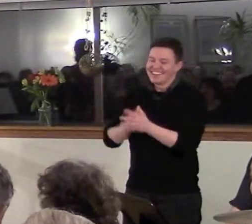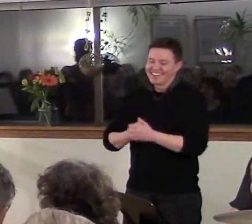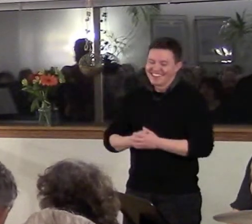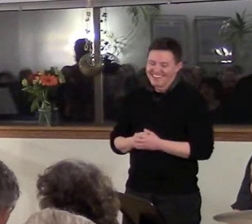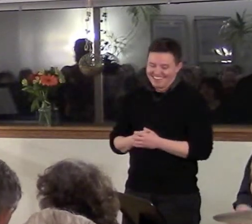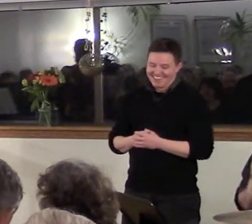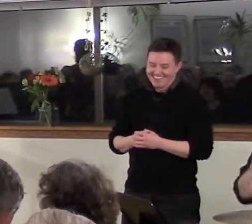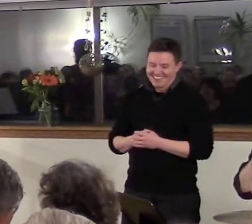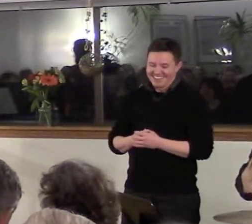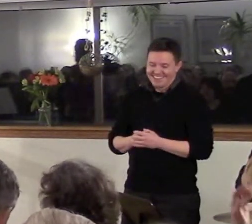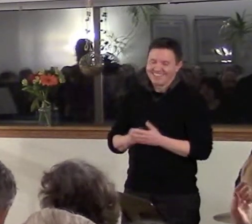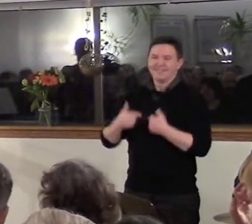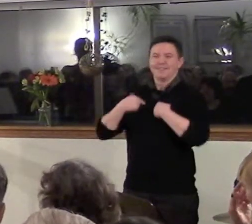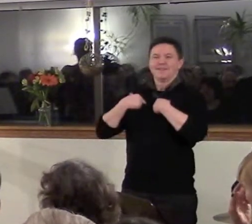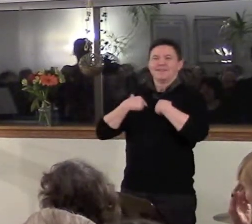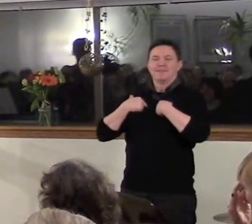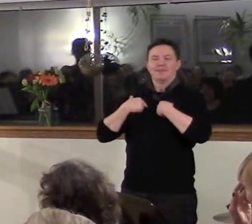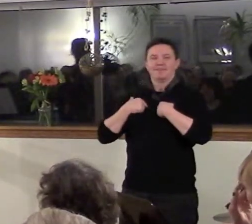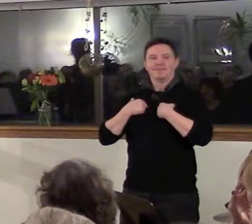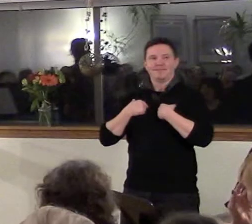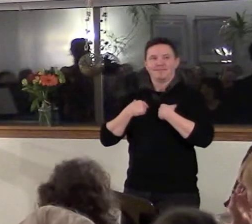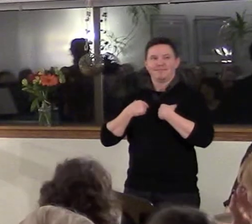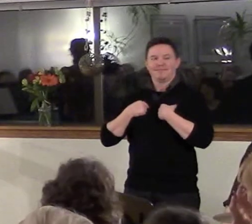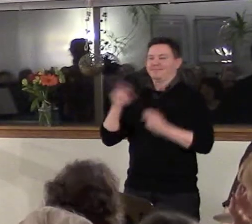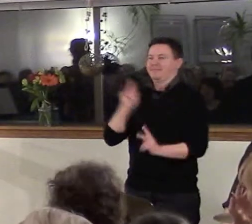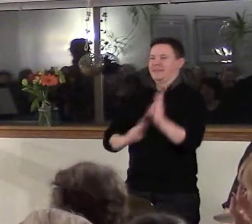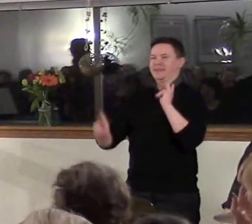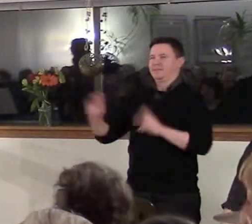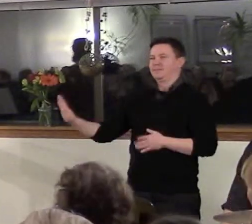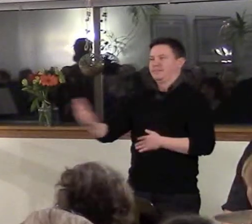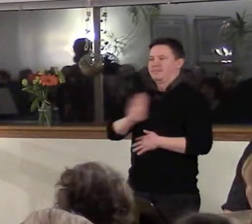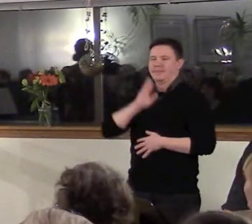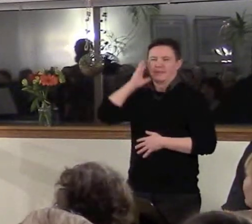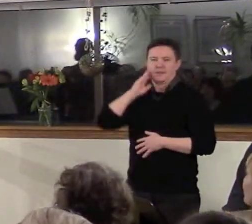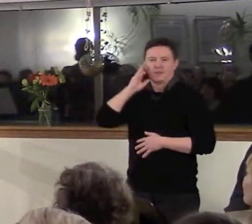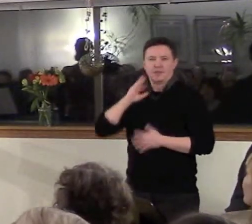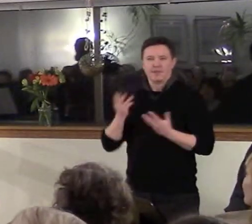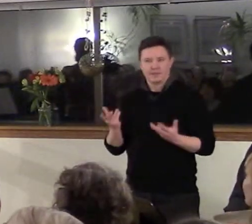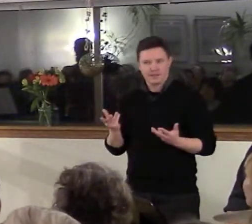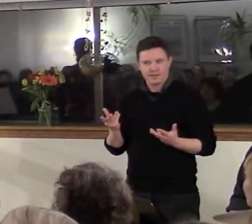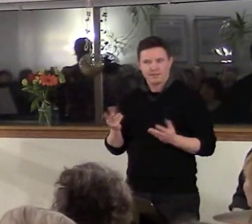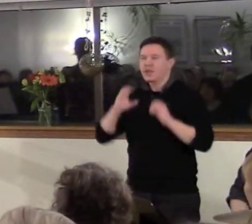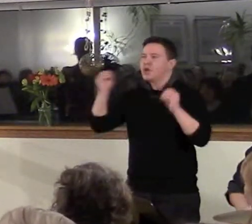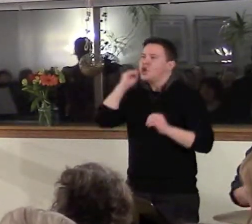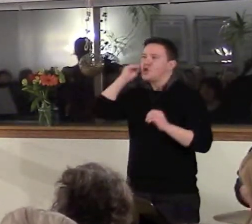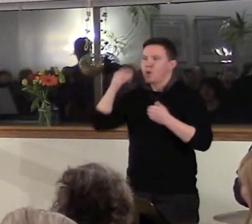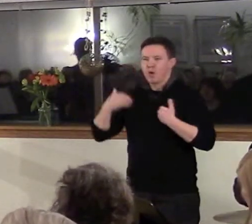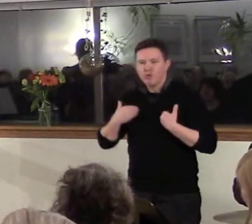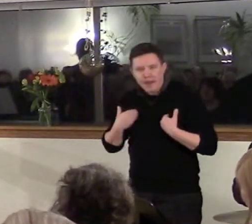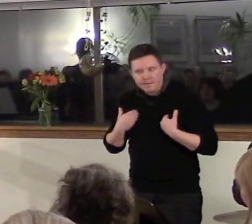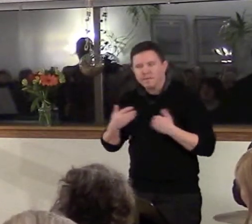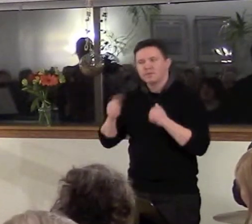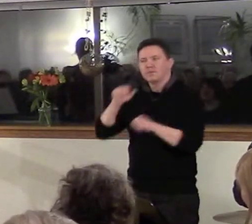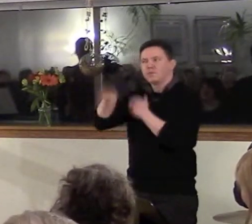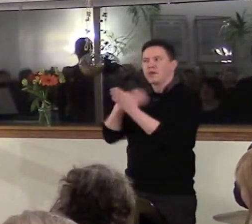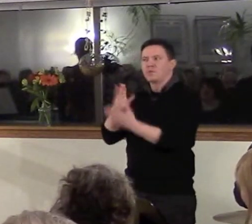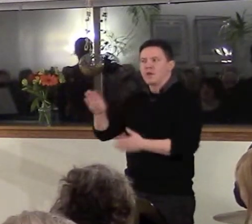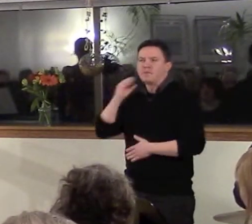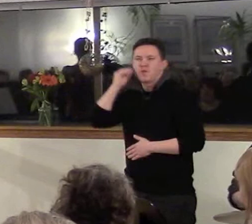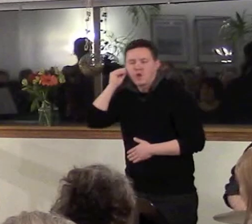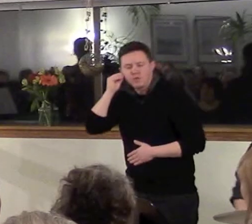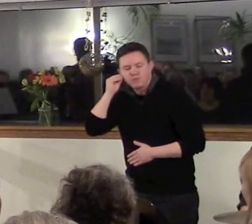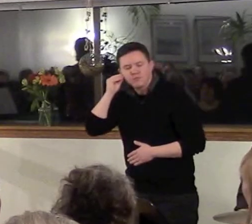I think about what people are going through who aren't home yet and who are making their way home. They know they're going to get